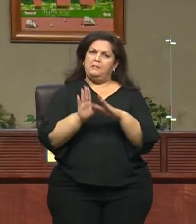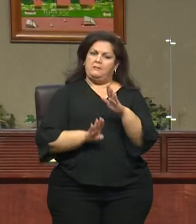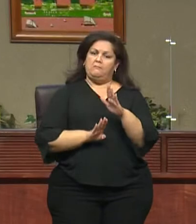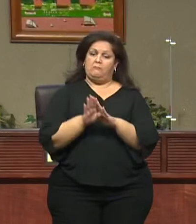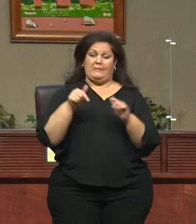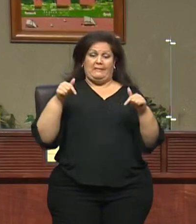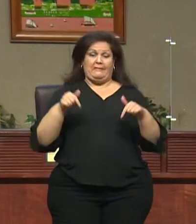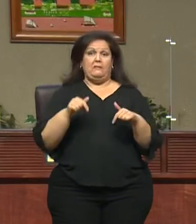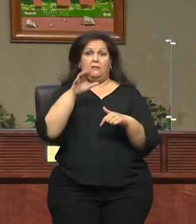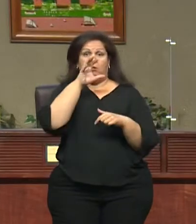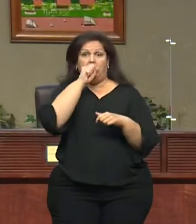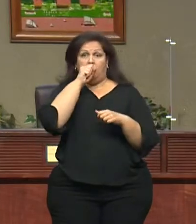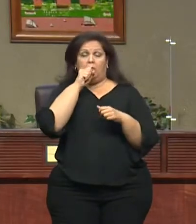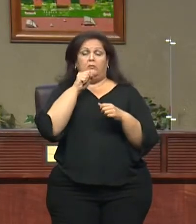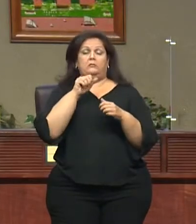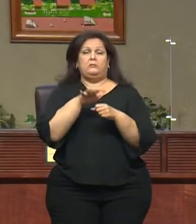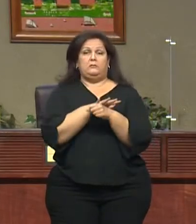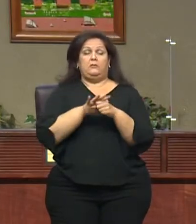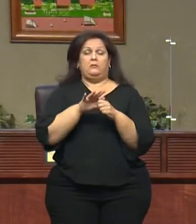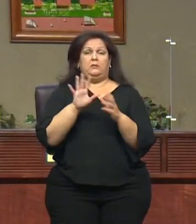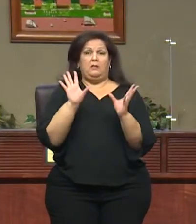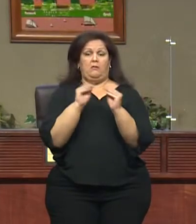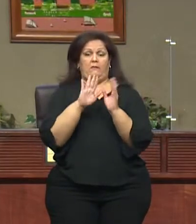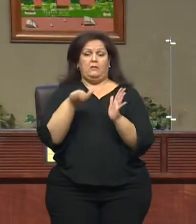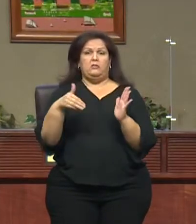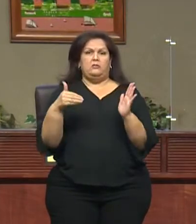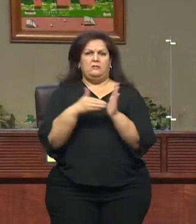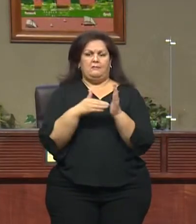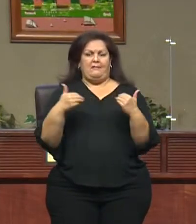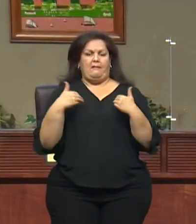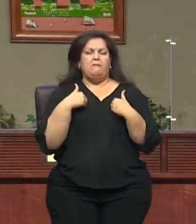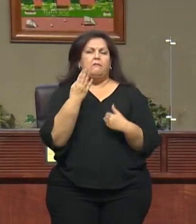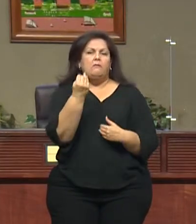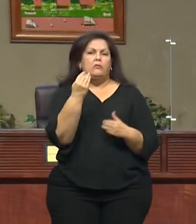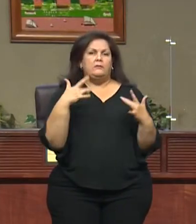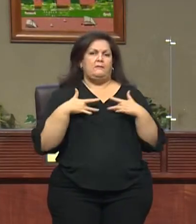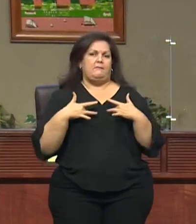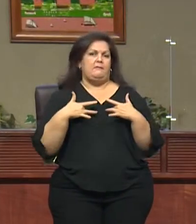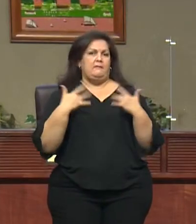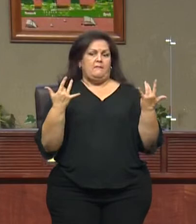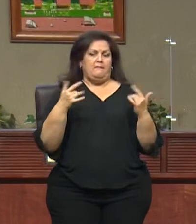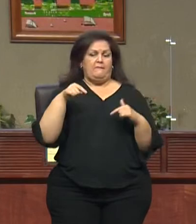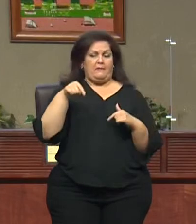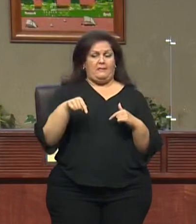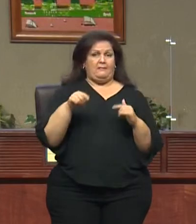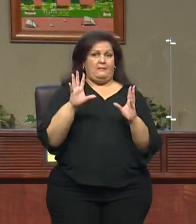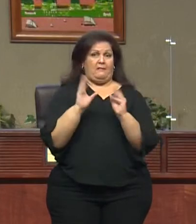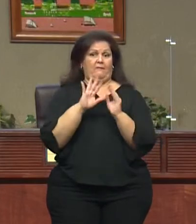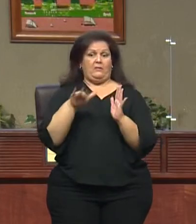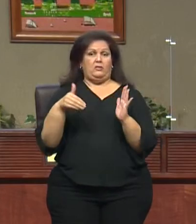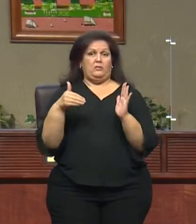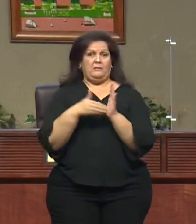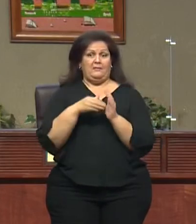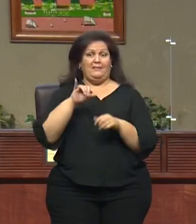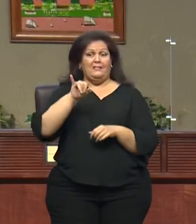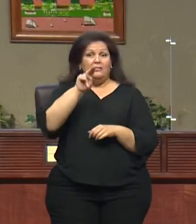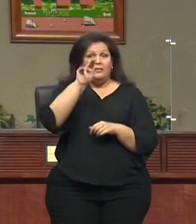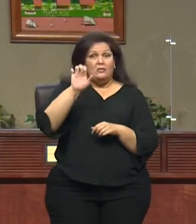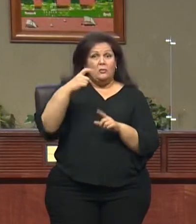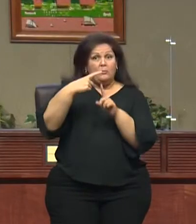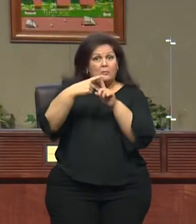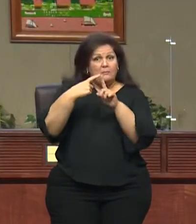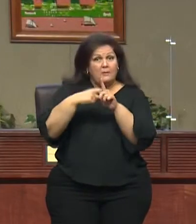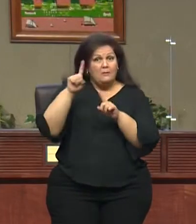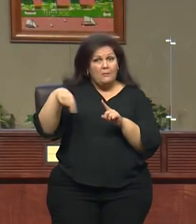Center. There will be 14 events at our convention center in June